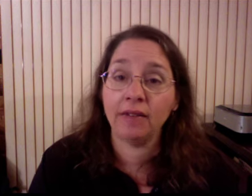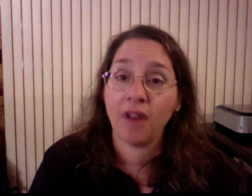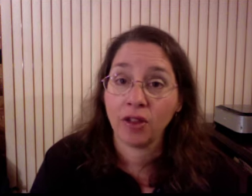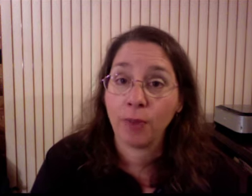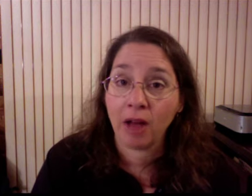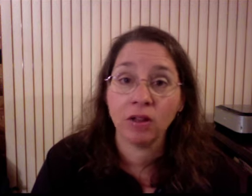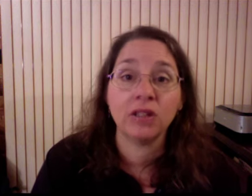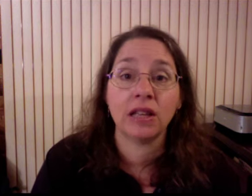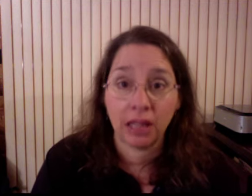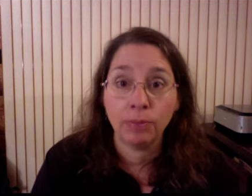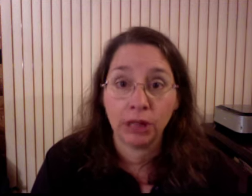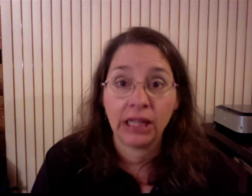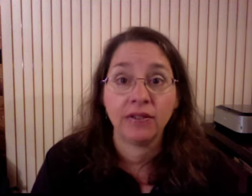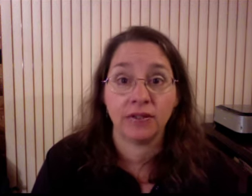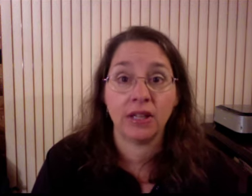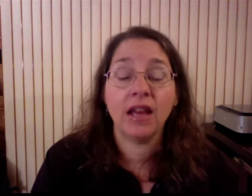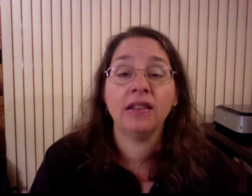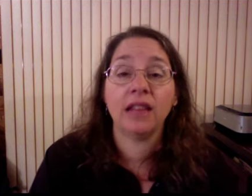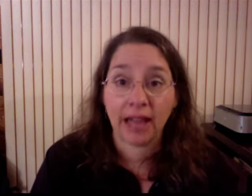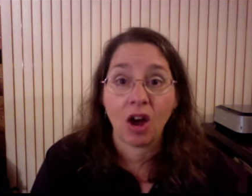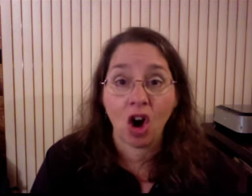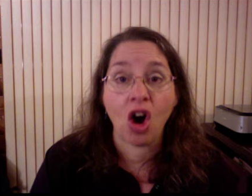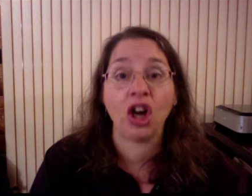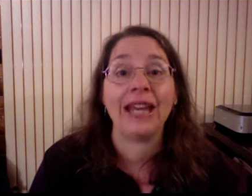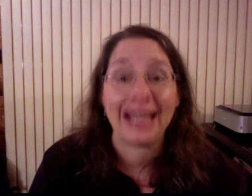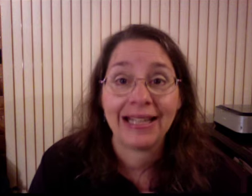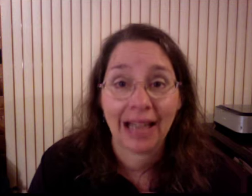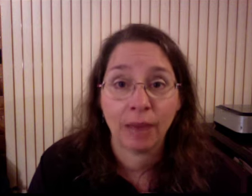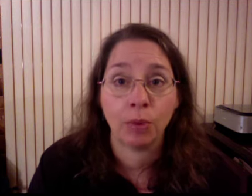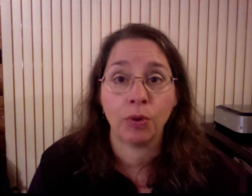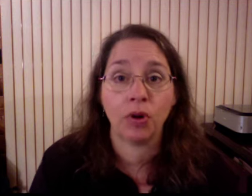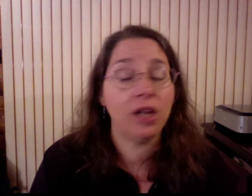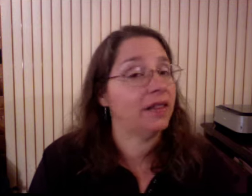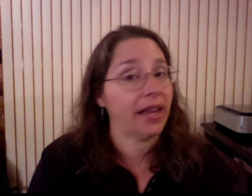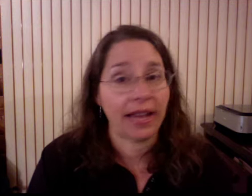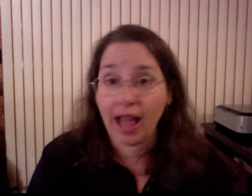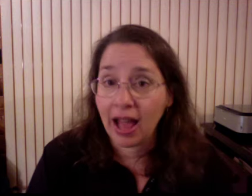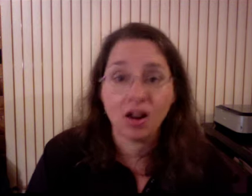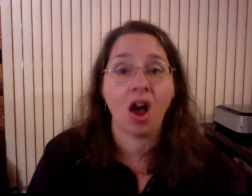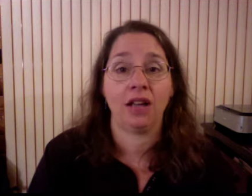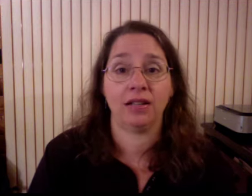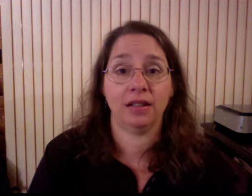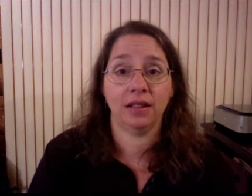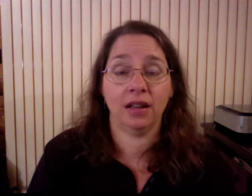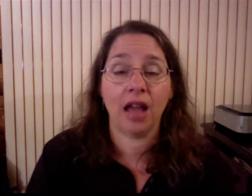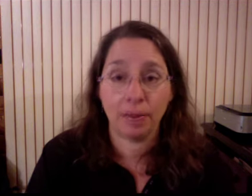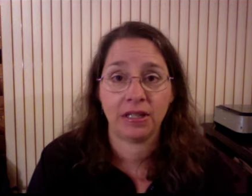Father Paulo says he believes that they are incapable. They cannot abstain